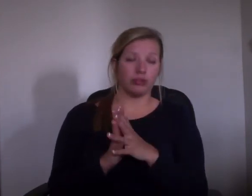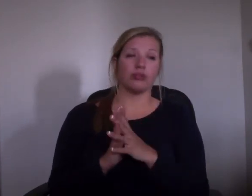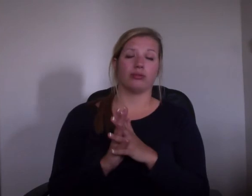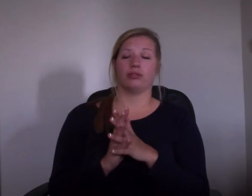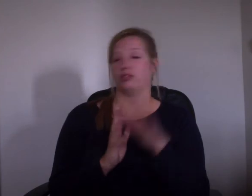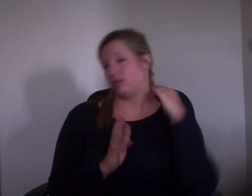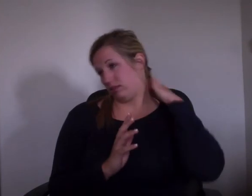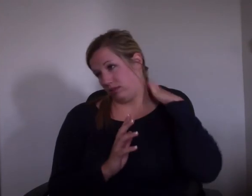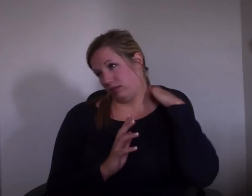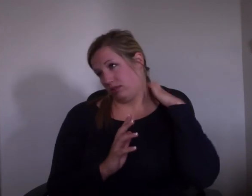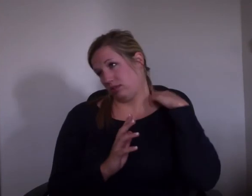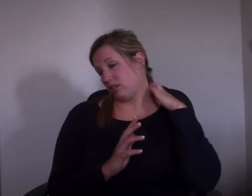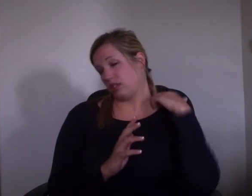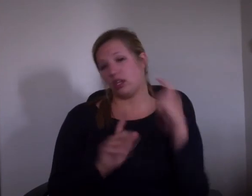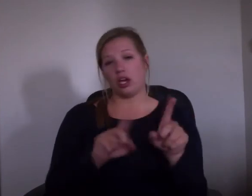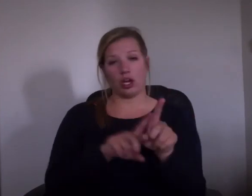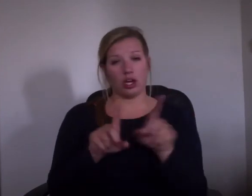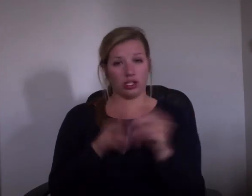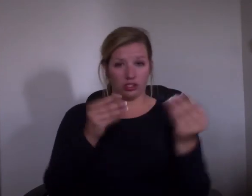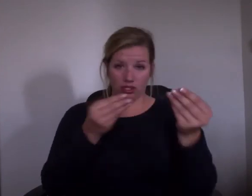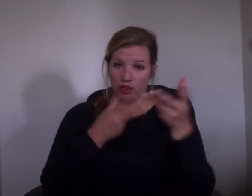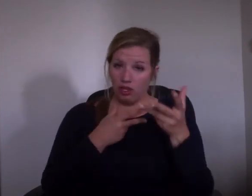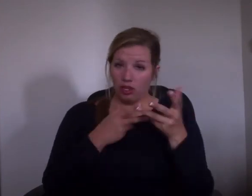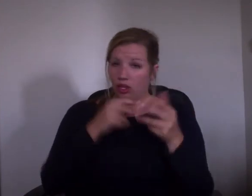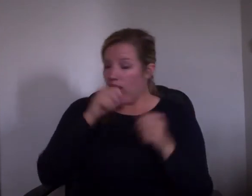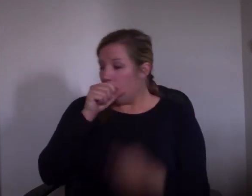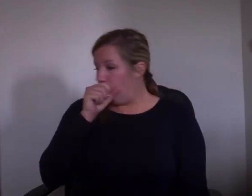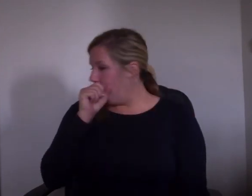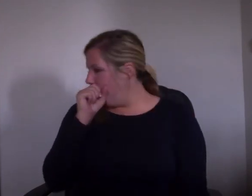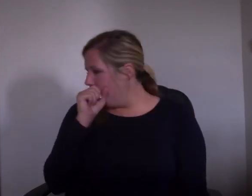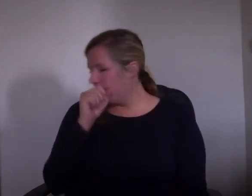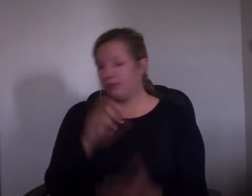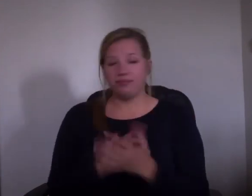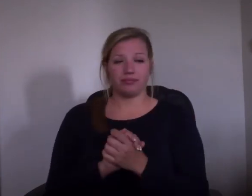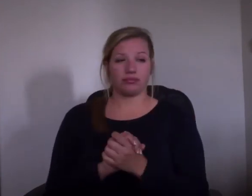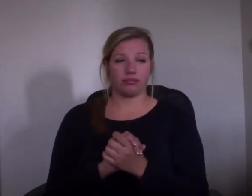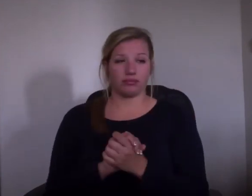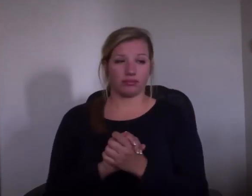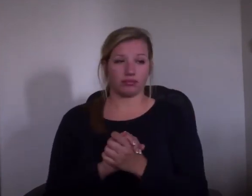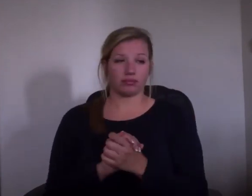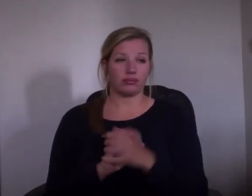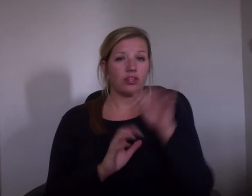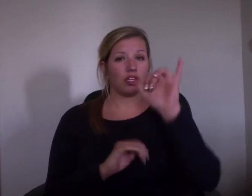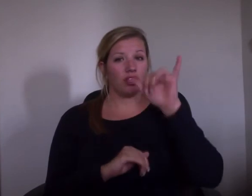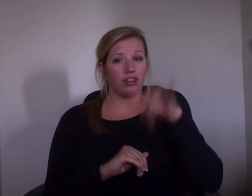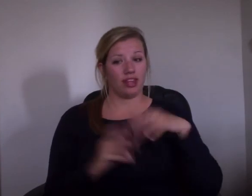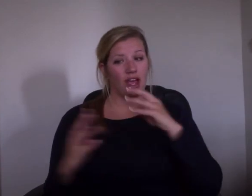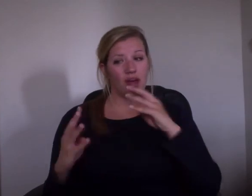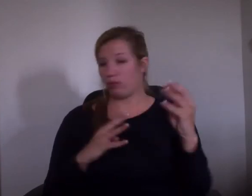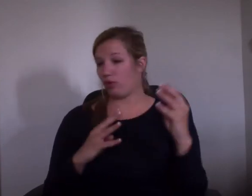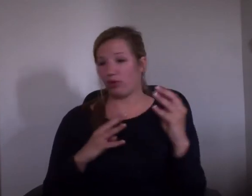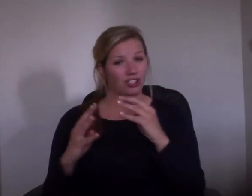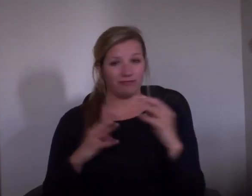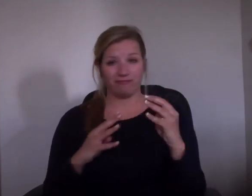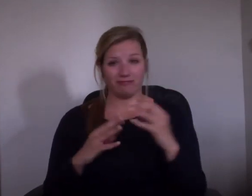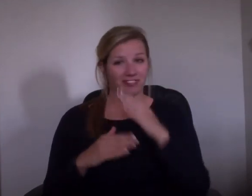next thing it tells you and shows you is that this war is far from over. And remember, we've been told that